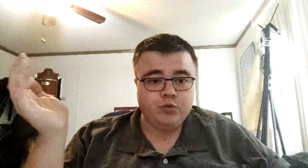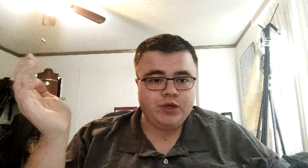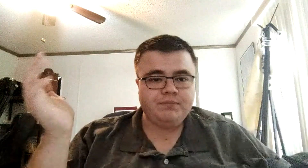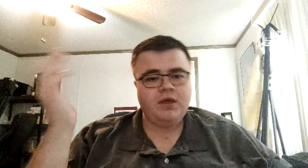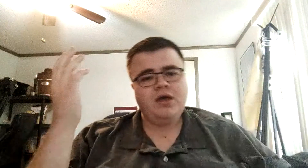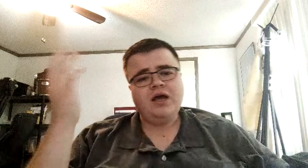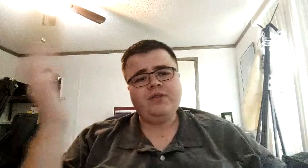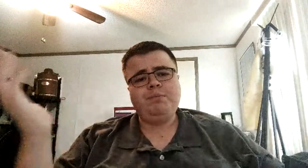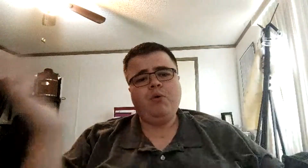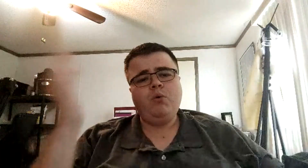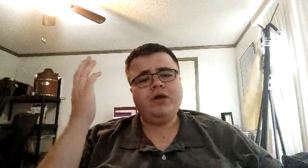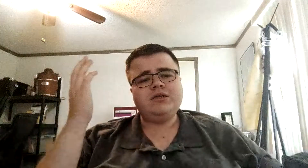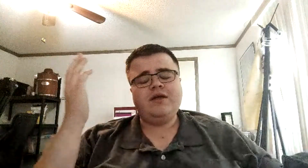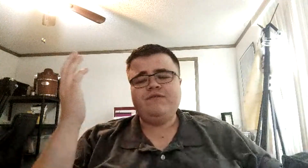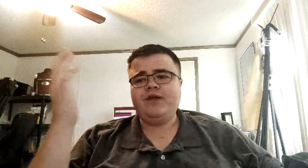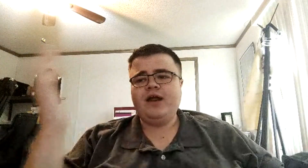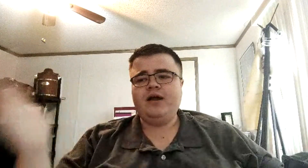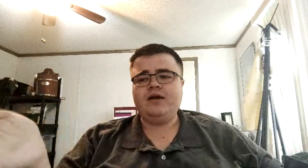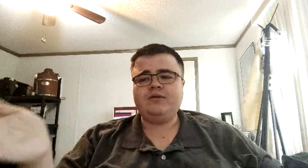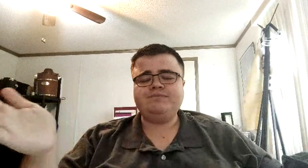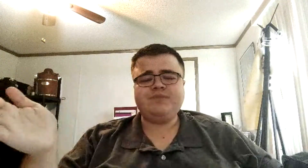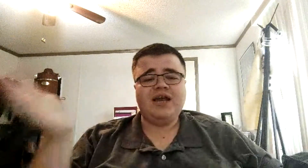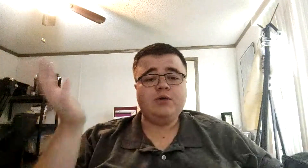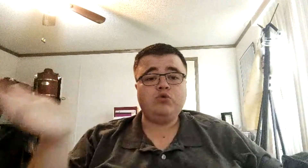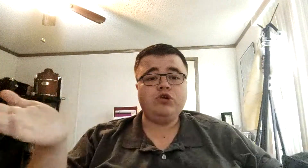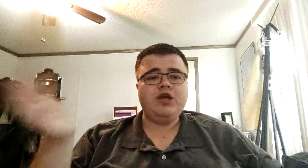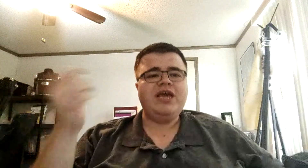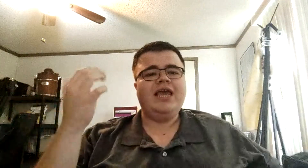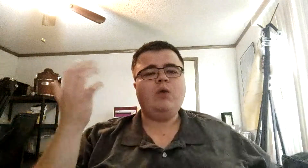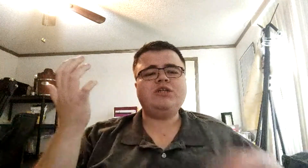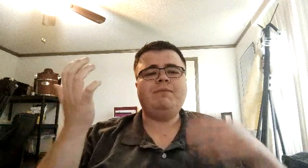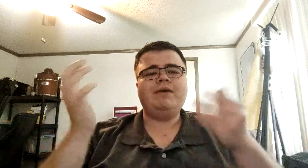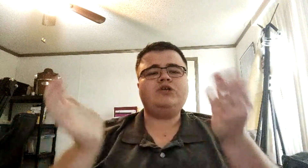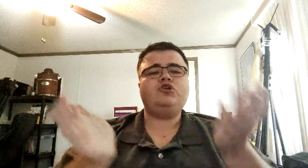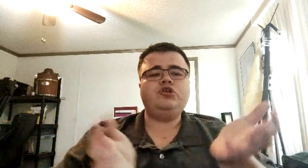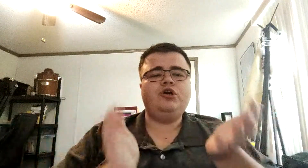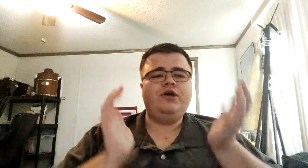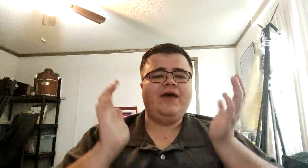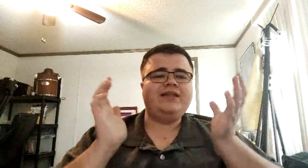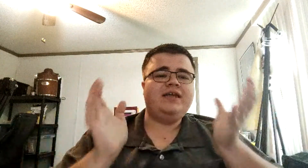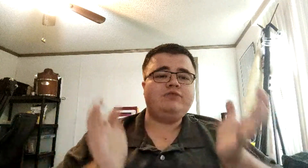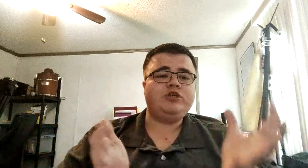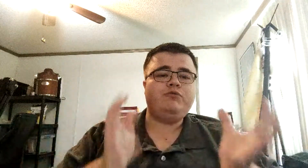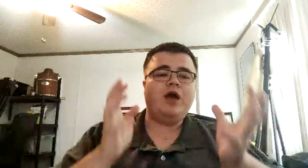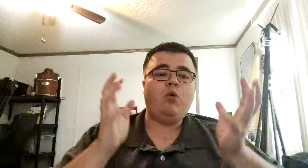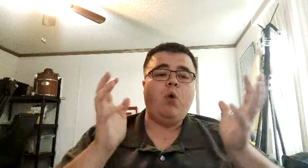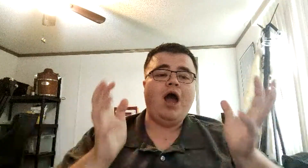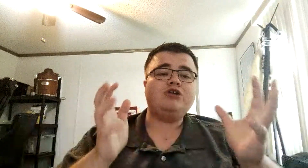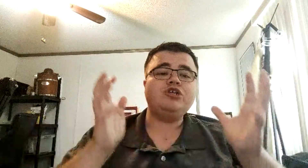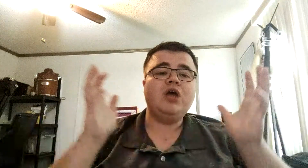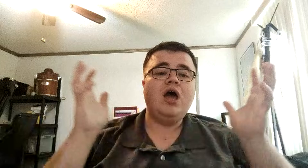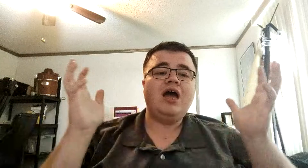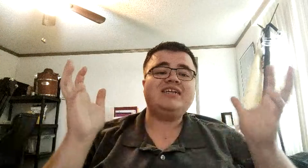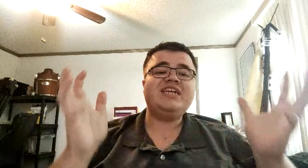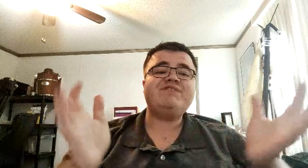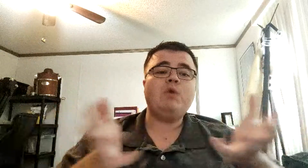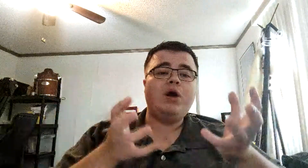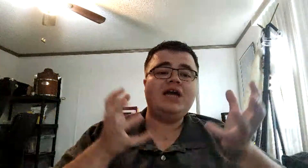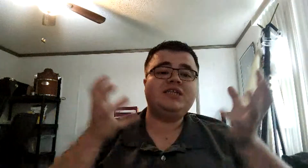community. And the point of Edward, he wanted to make sure that deaf children requires different ways